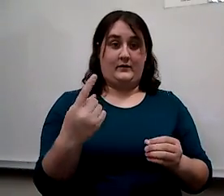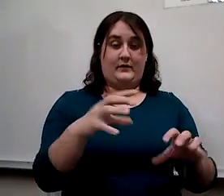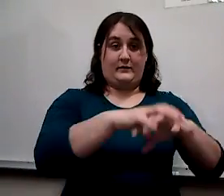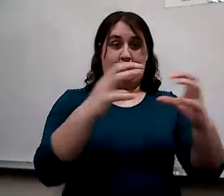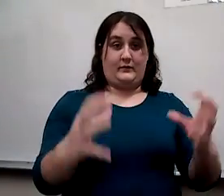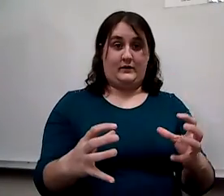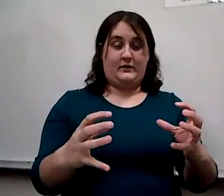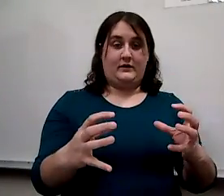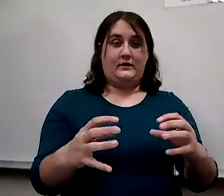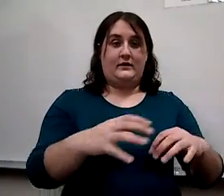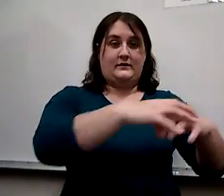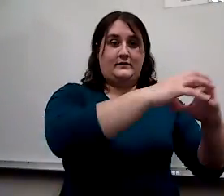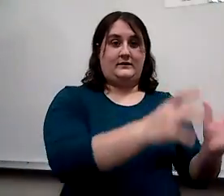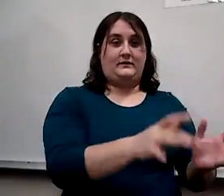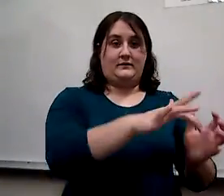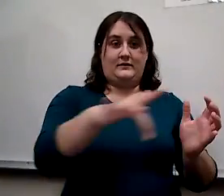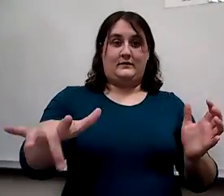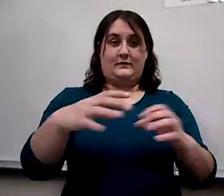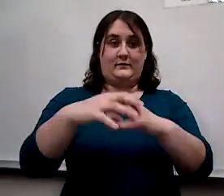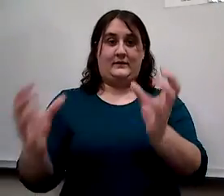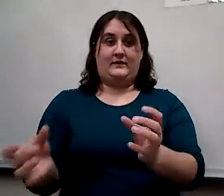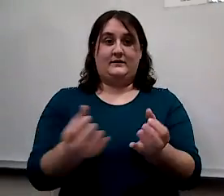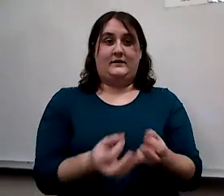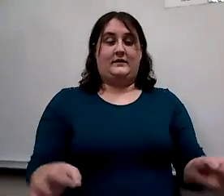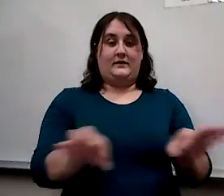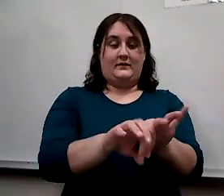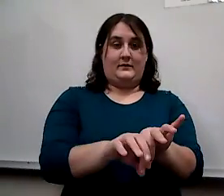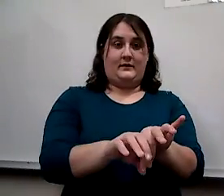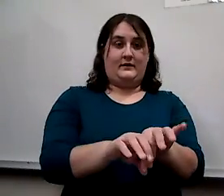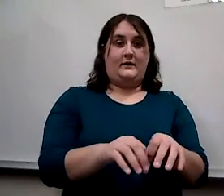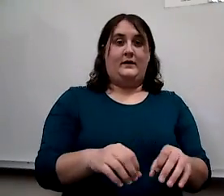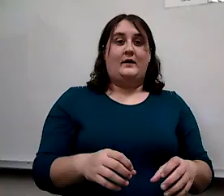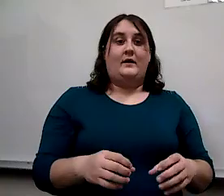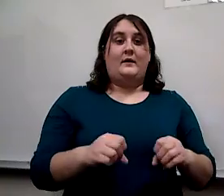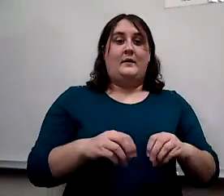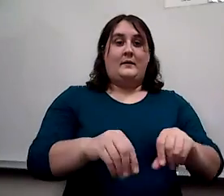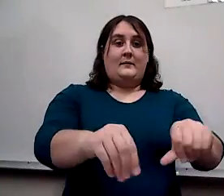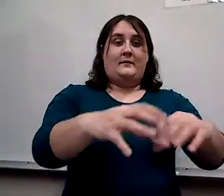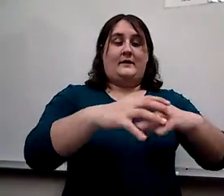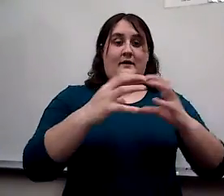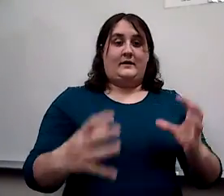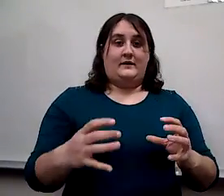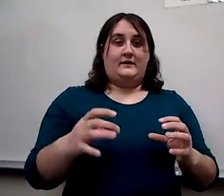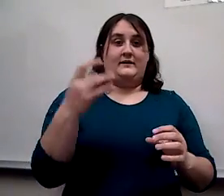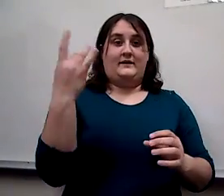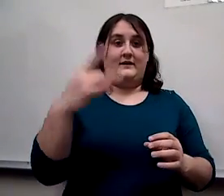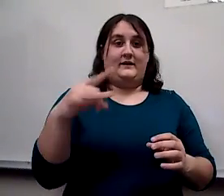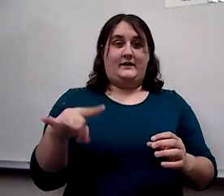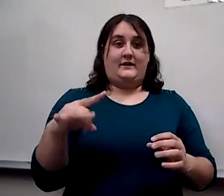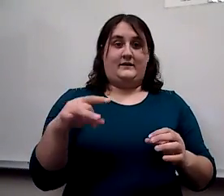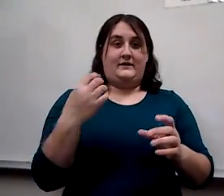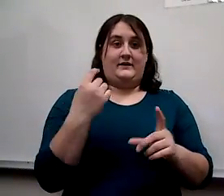becomes important. Plant rose bushes at least 18 inches apart. This will promote strong,